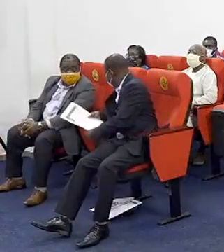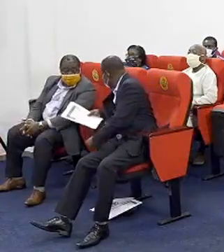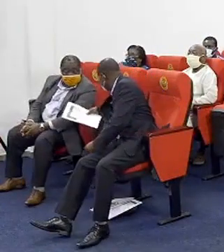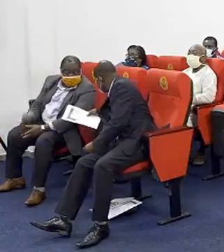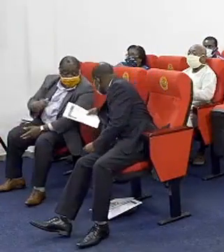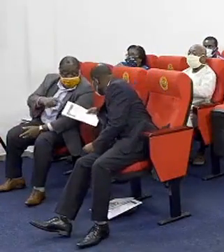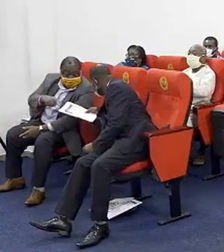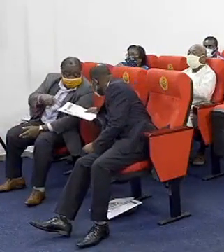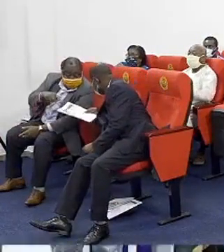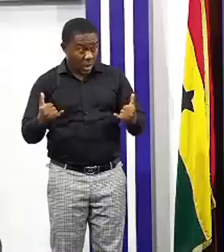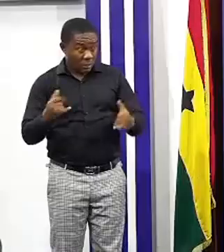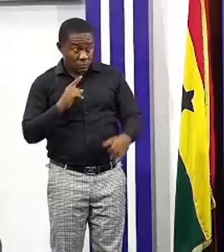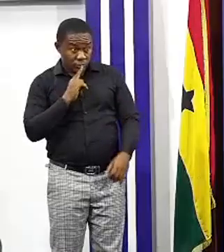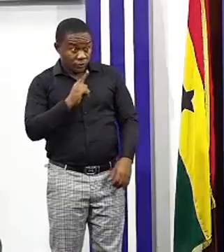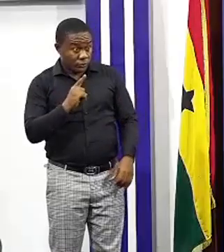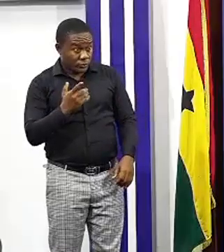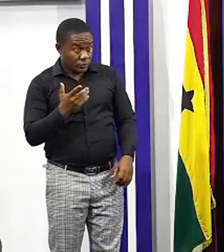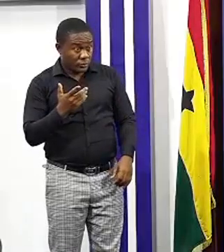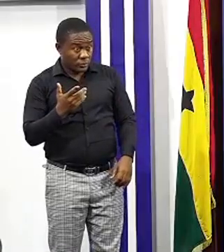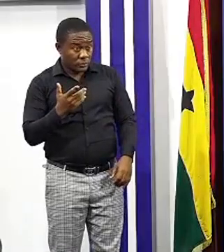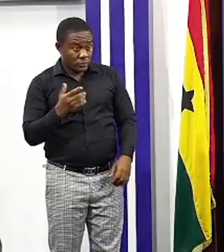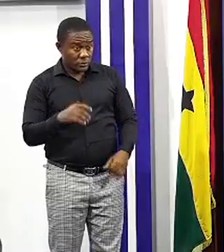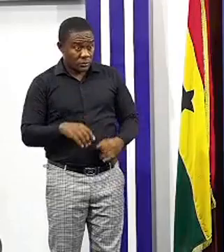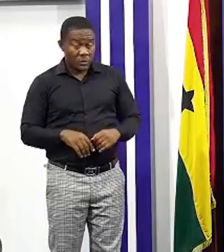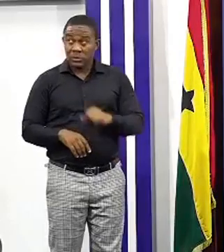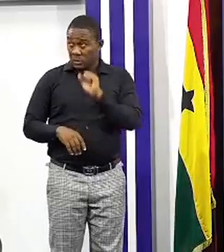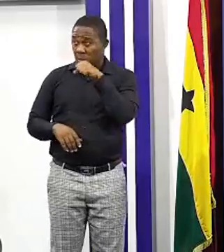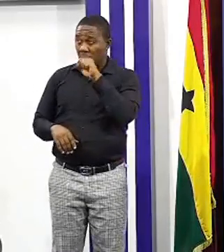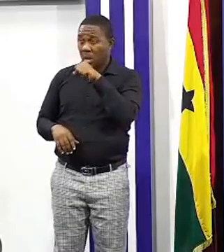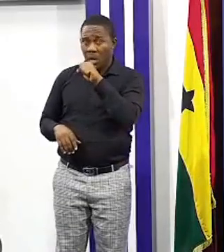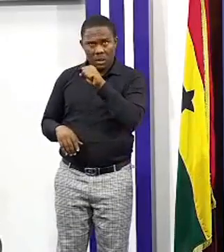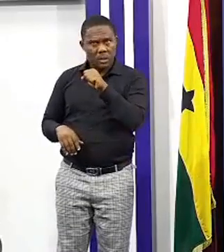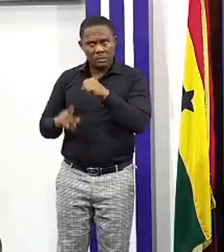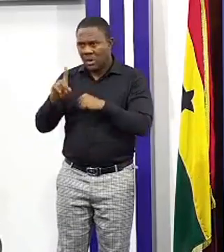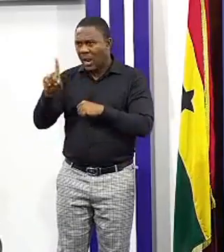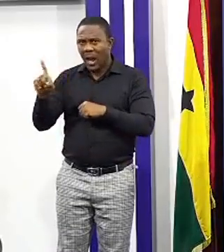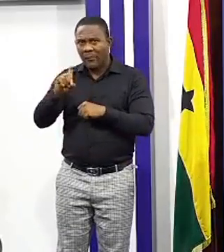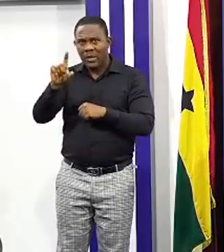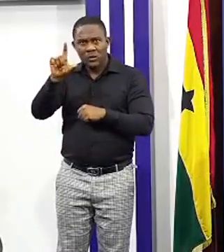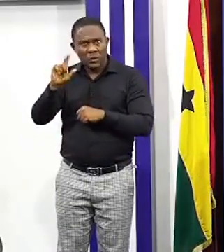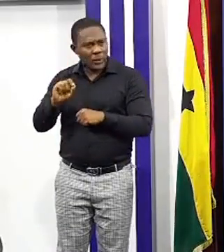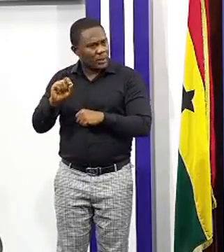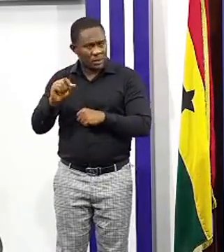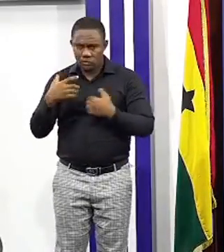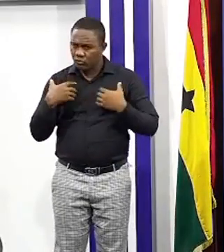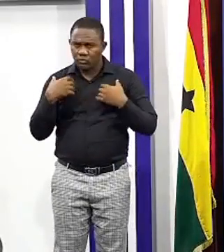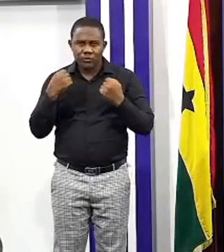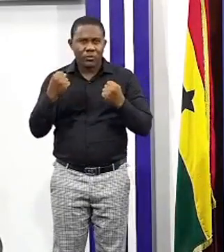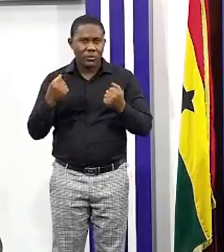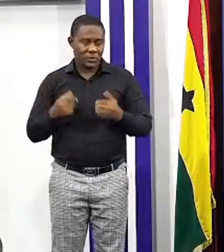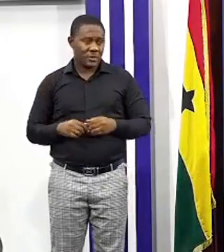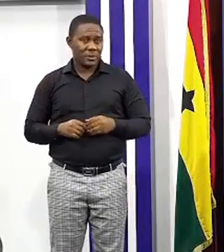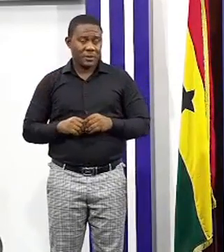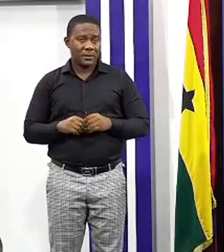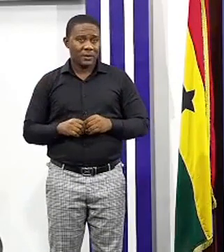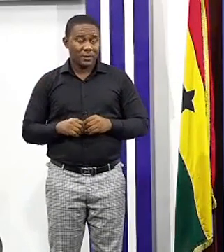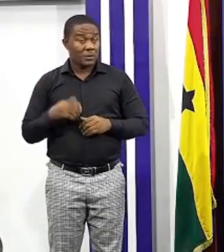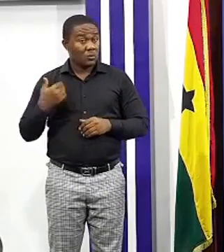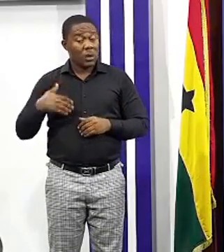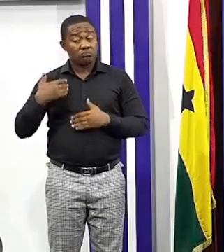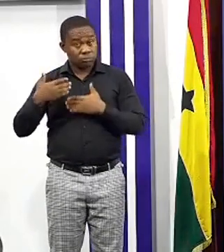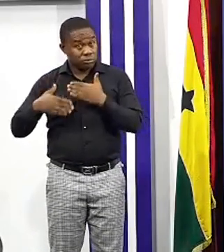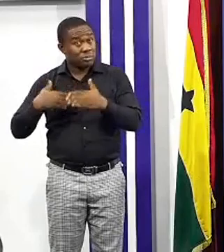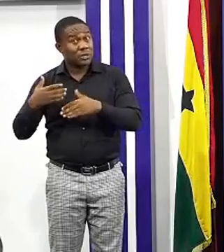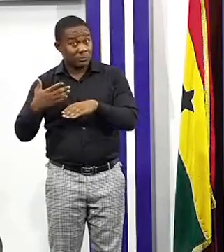recoveries? Doc, 120 recoveries. 120 recoveries. Okay, and making our way through